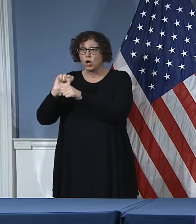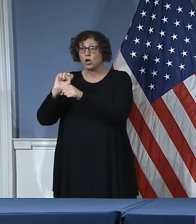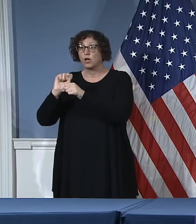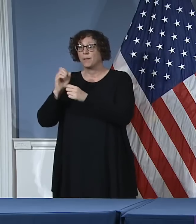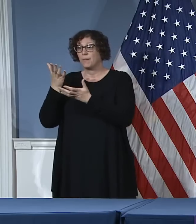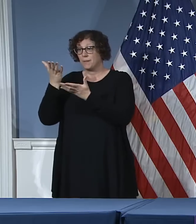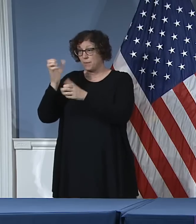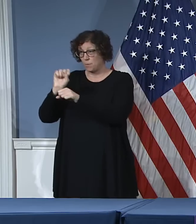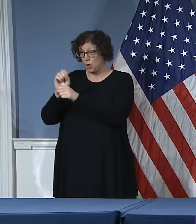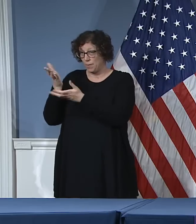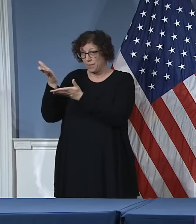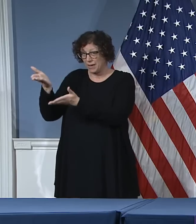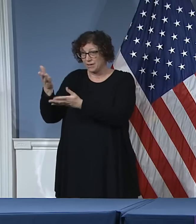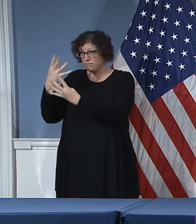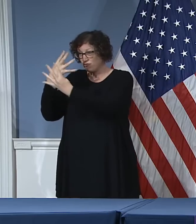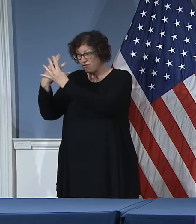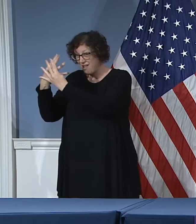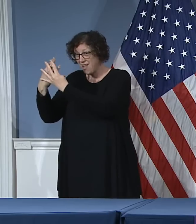everyone.